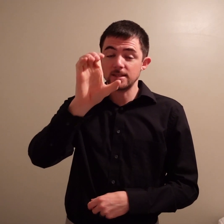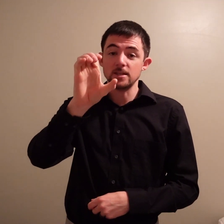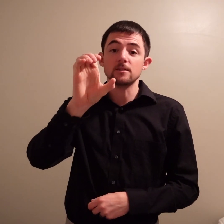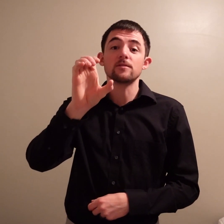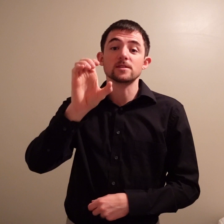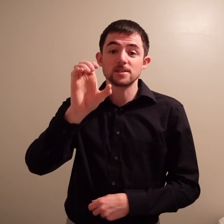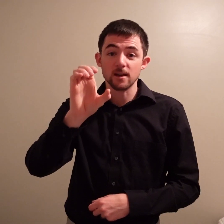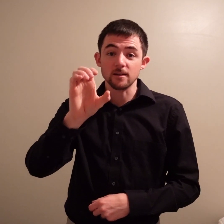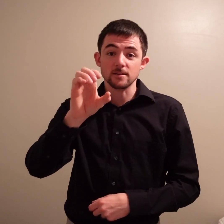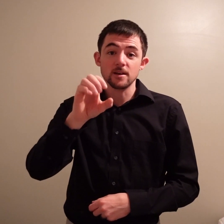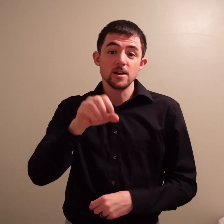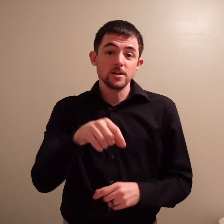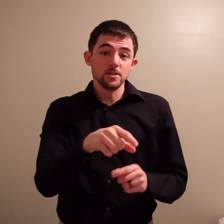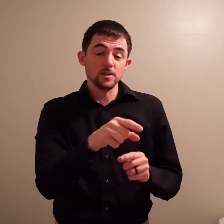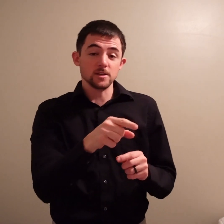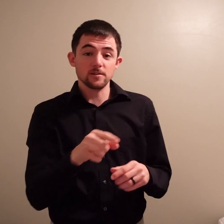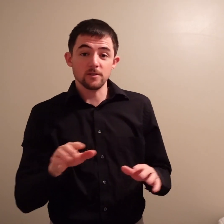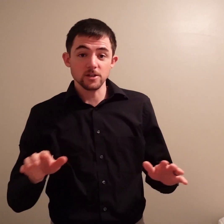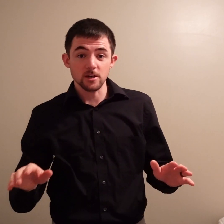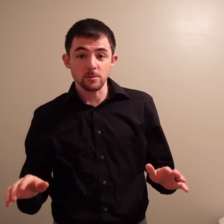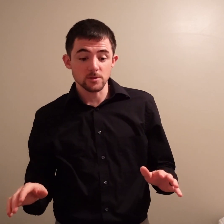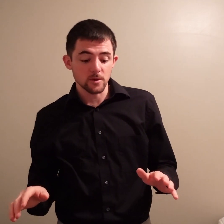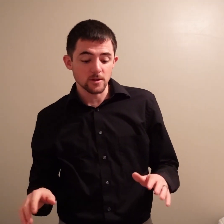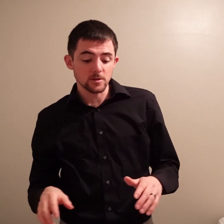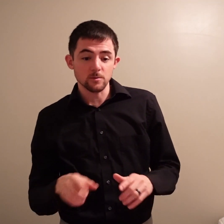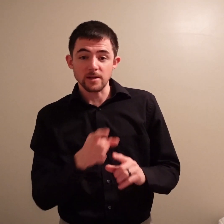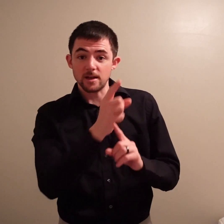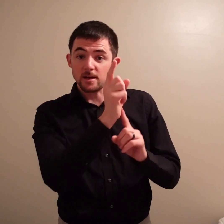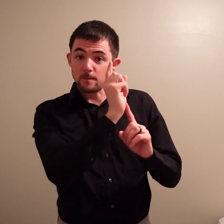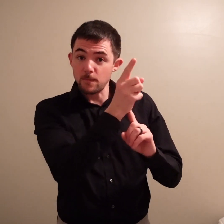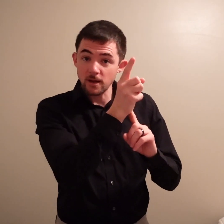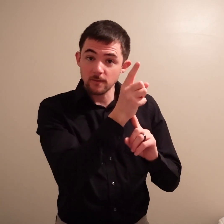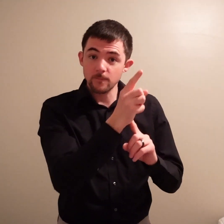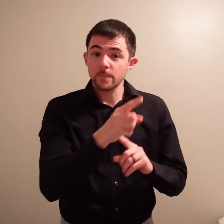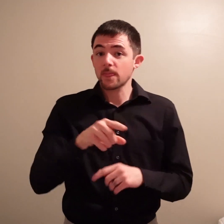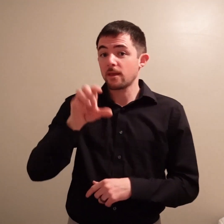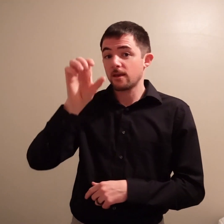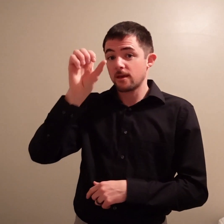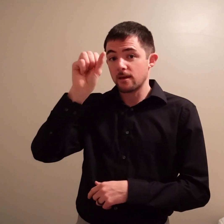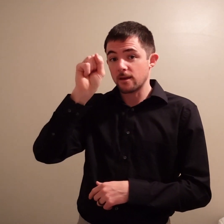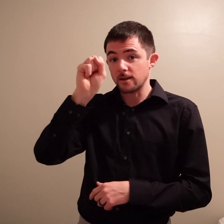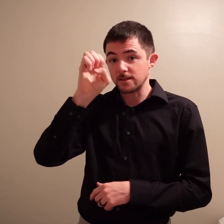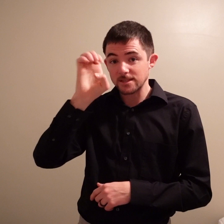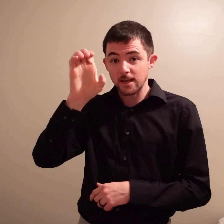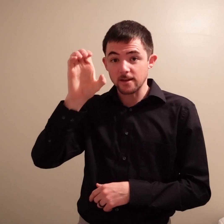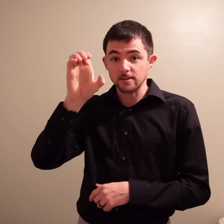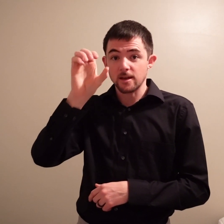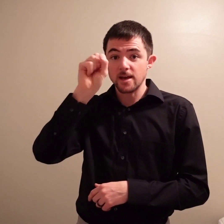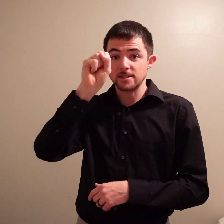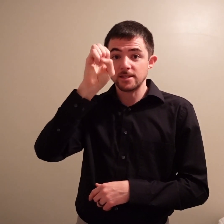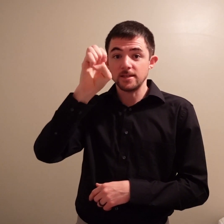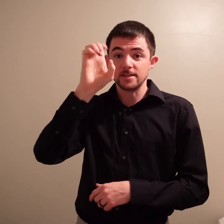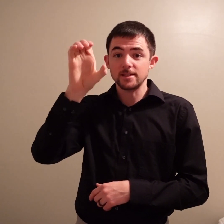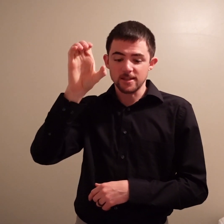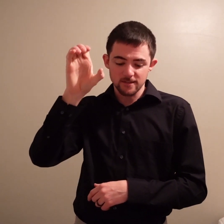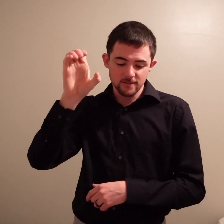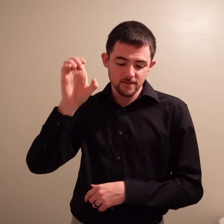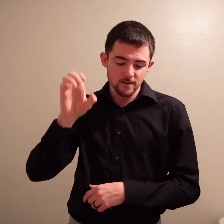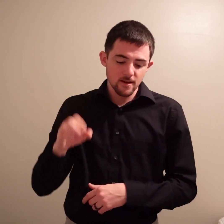S-E-C for second. So you can differentiate between the two by signing minute and second, S-E-C.